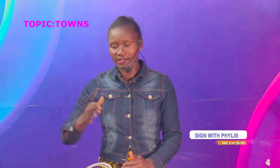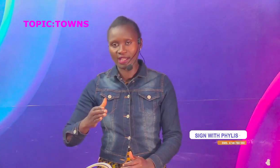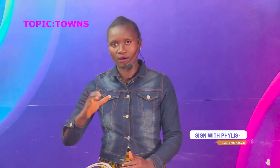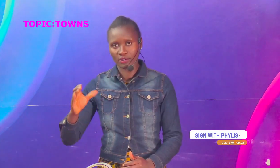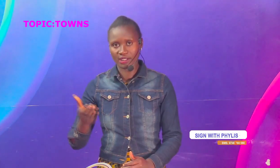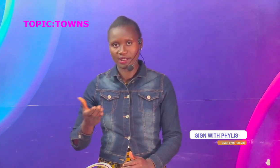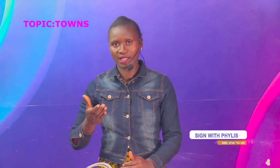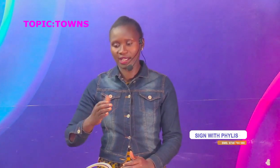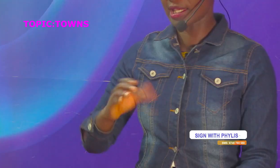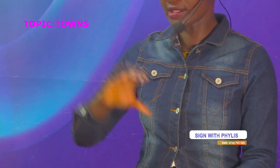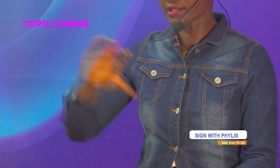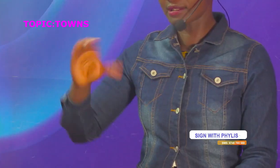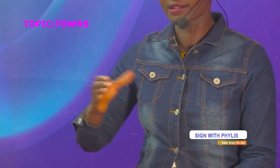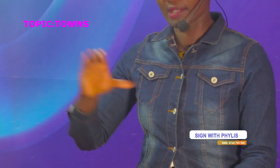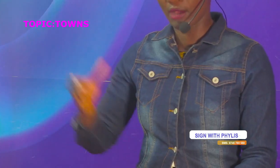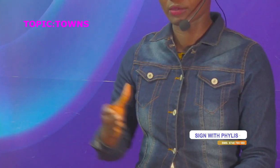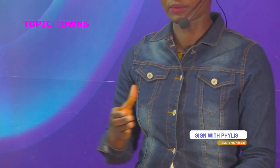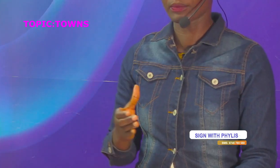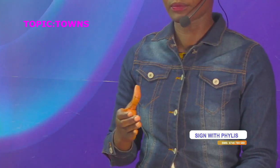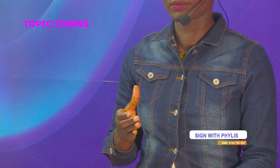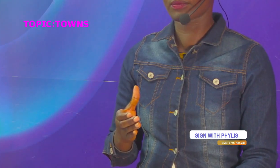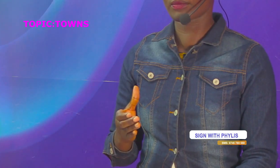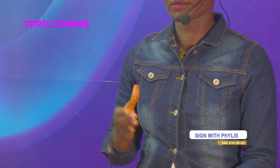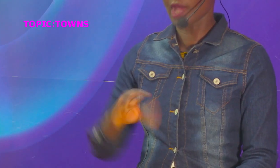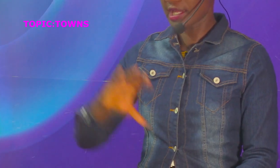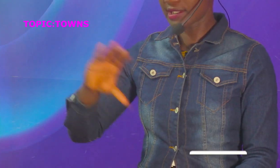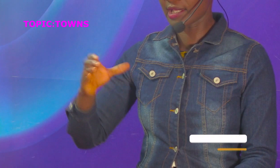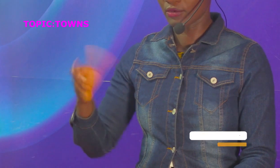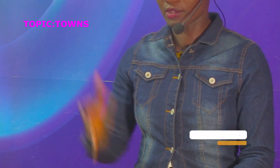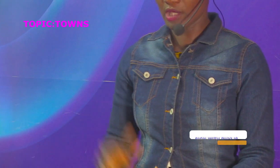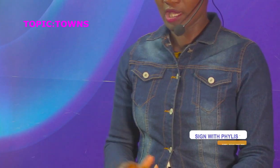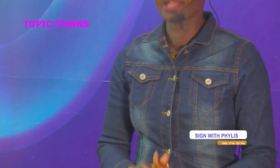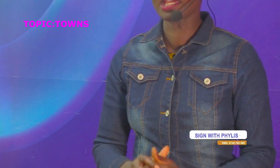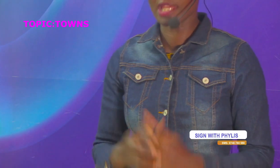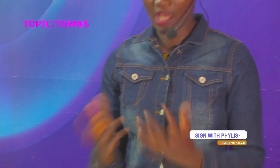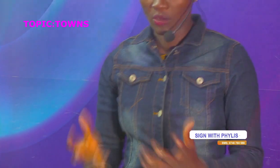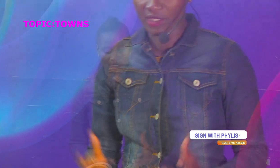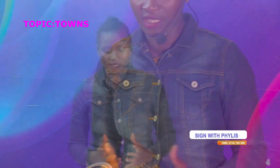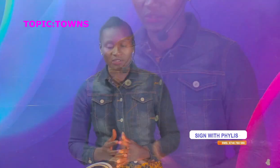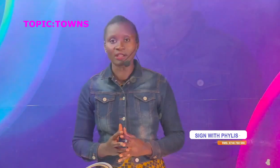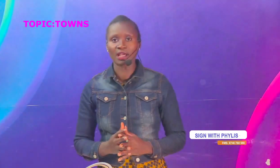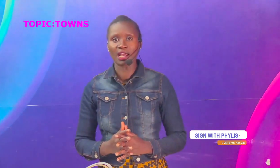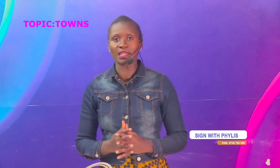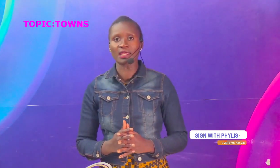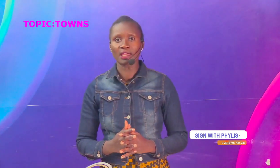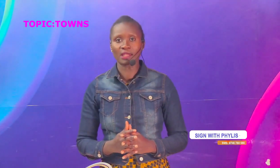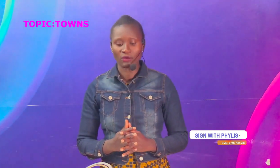Town. It is like this. Town. Town. And then here we start and with the